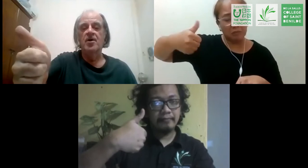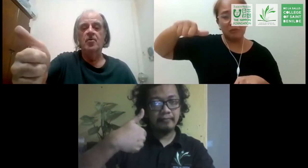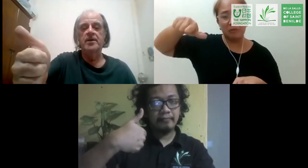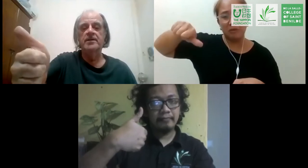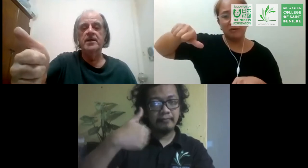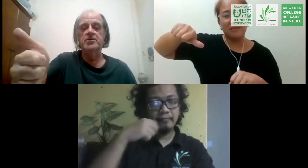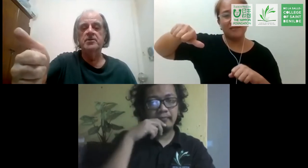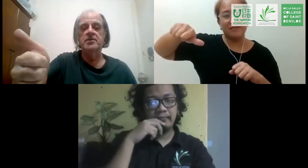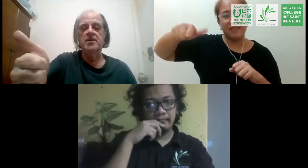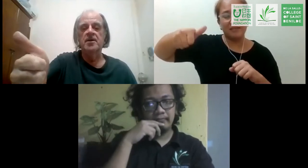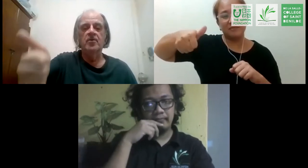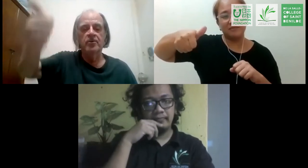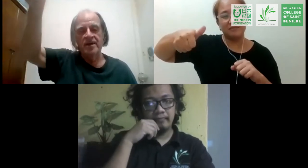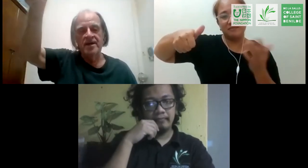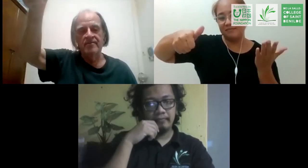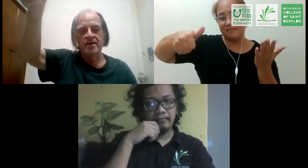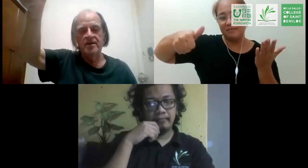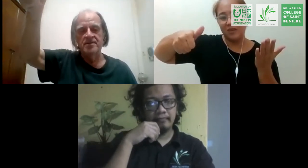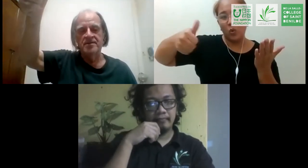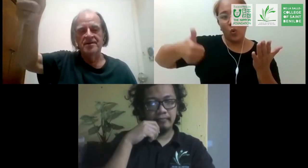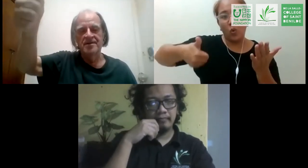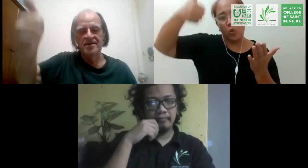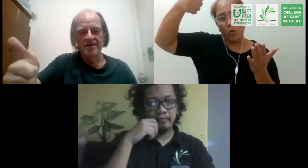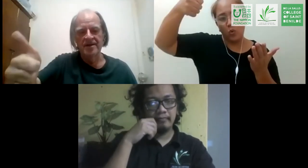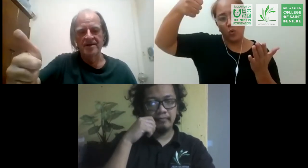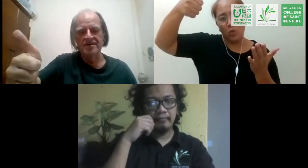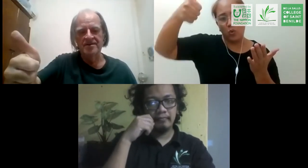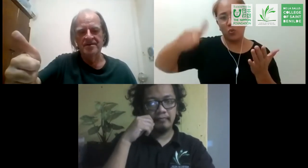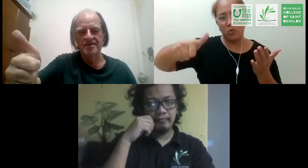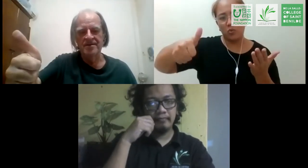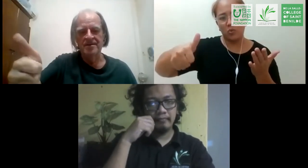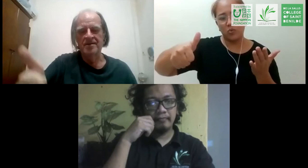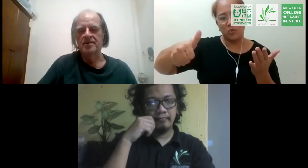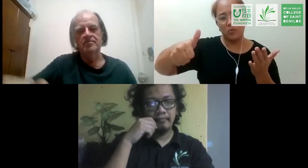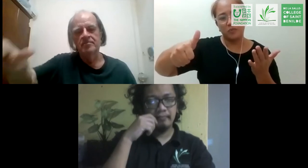this orientation, or you can have this, this,